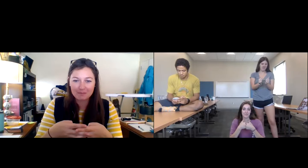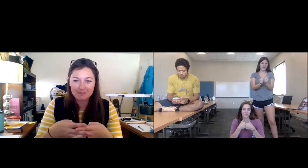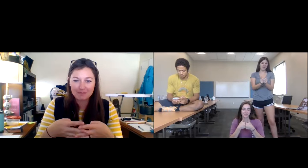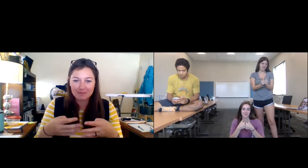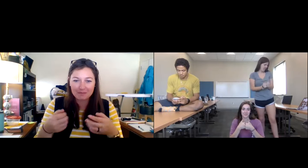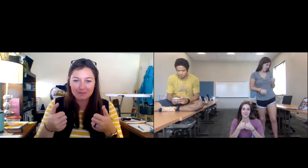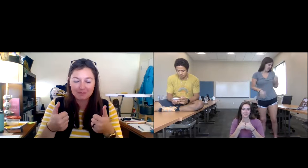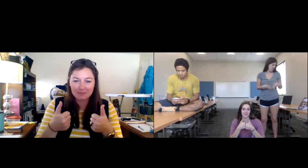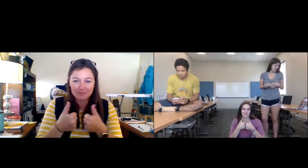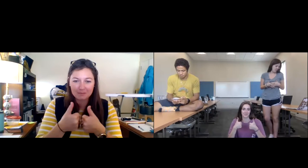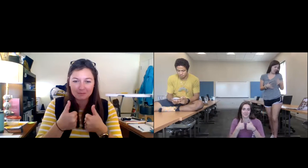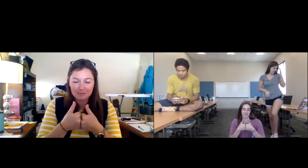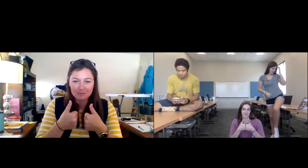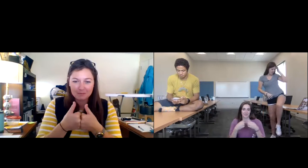Yeah. Football.